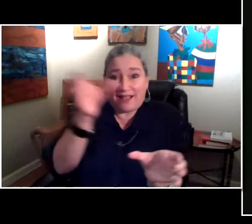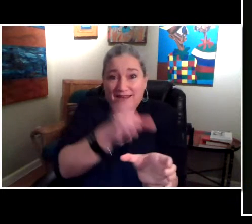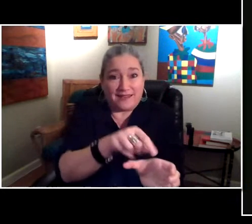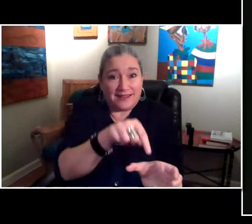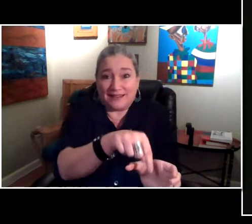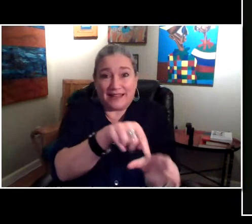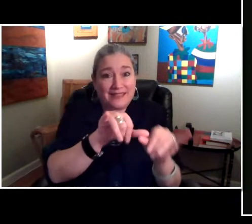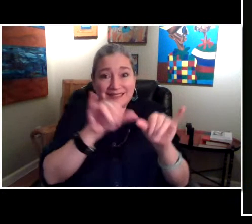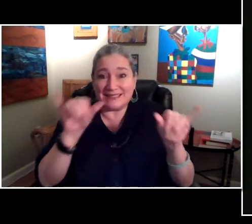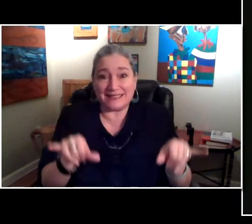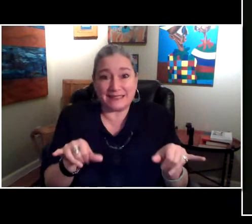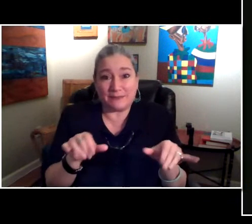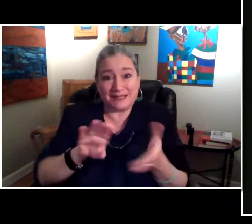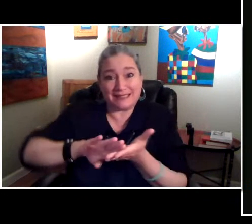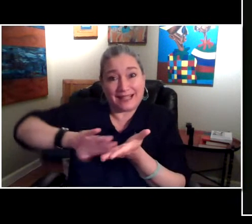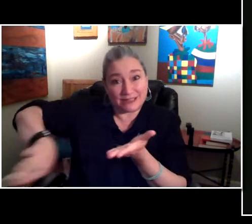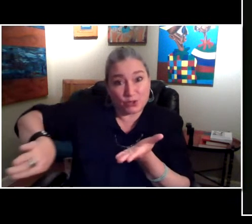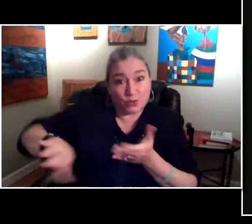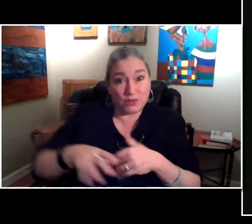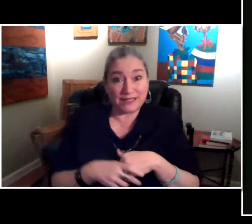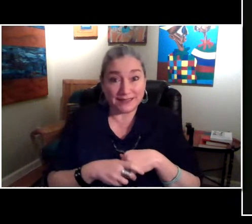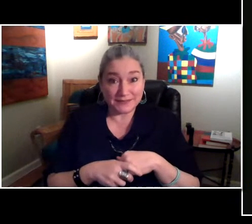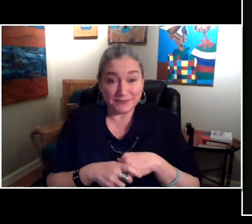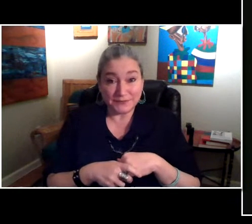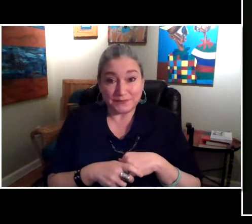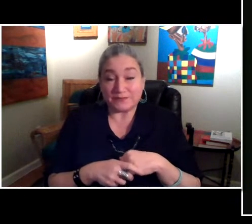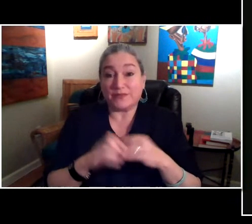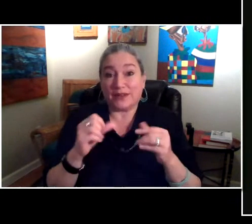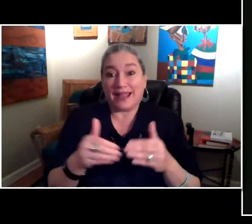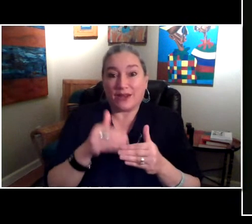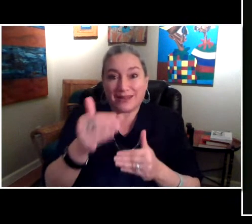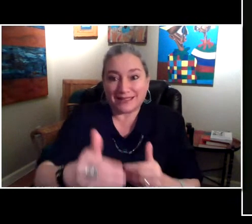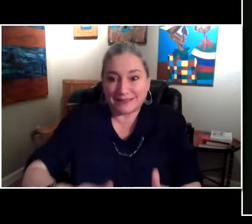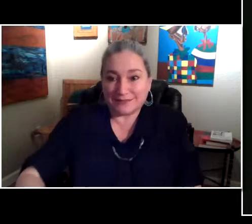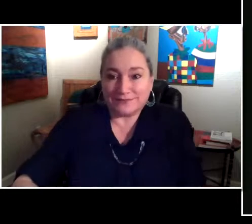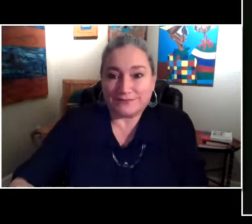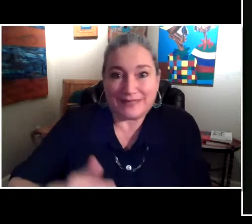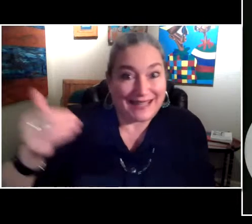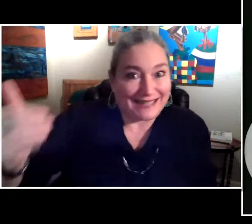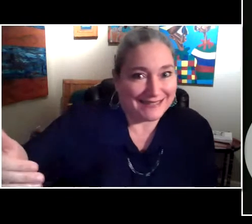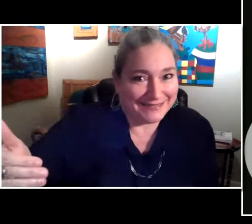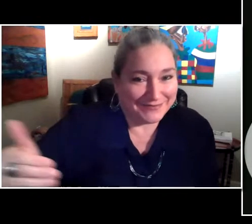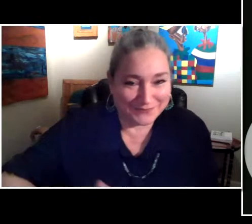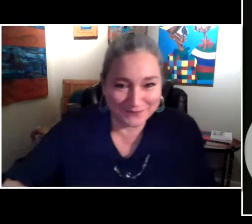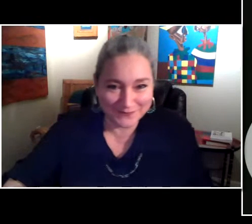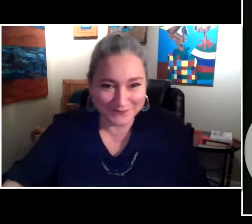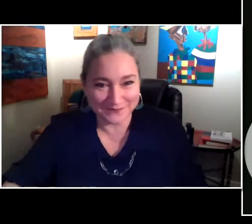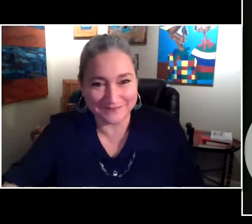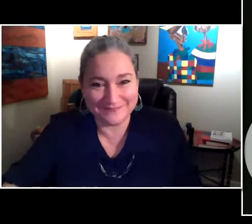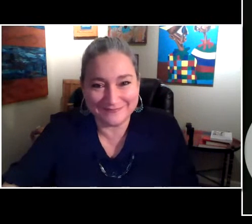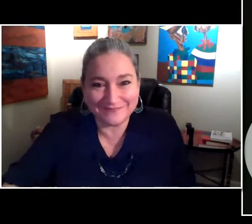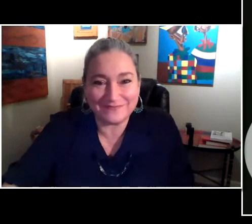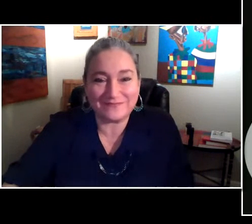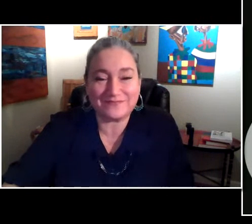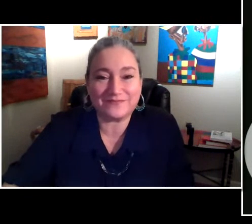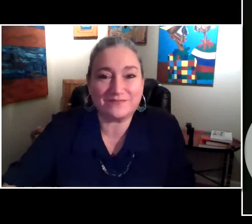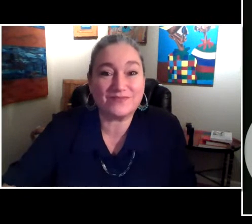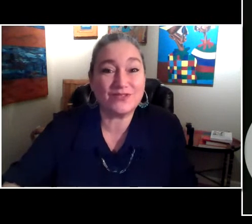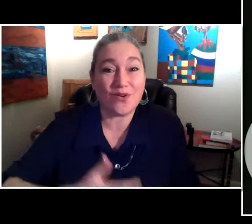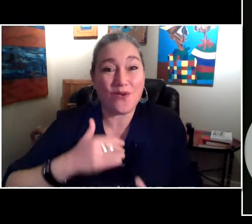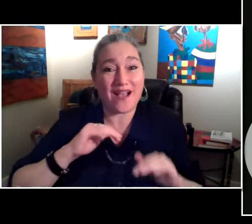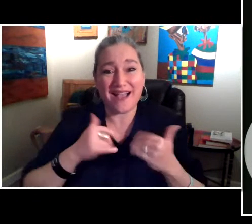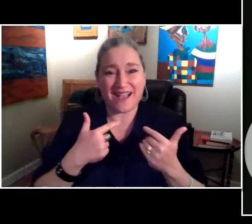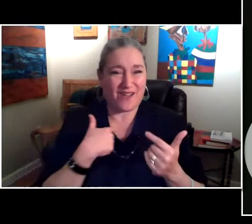is causing harm and the deaf community that have the answer but is not included in the process and is